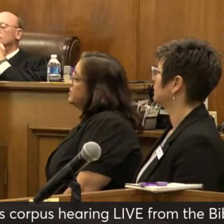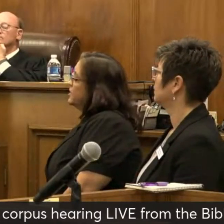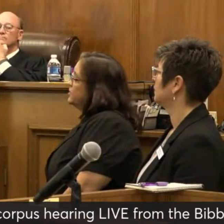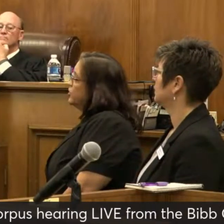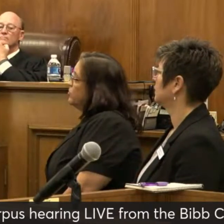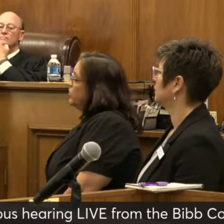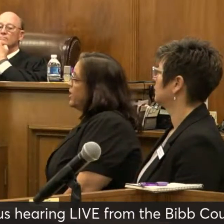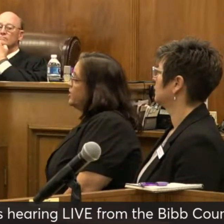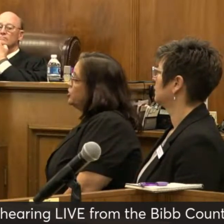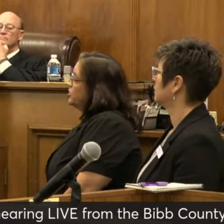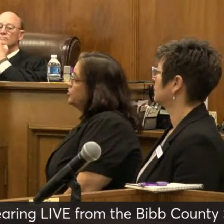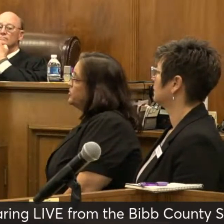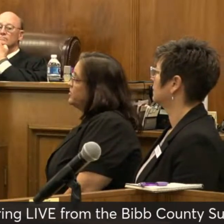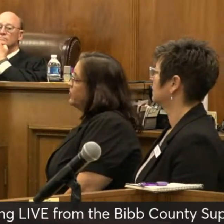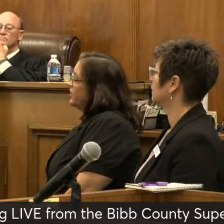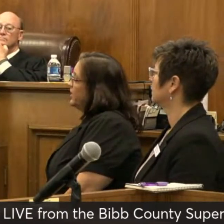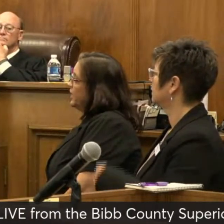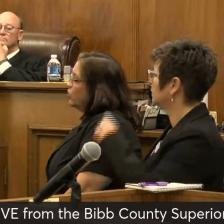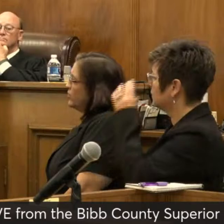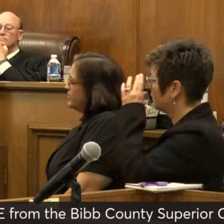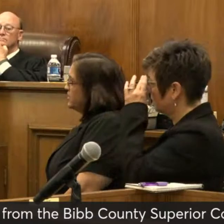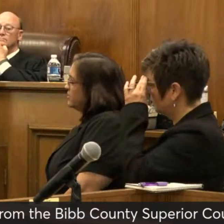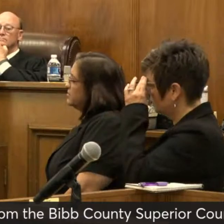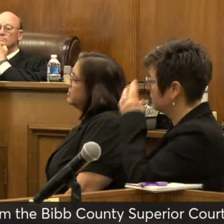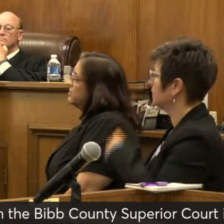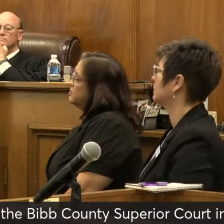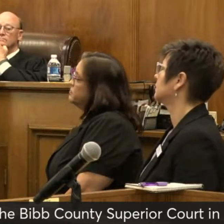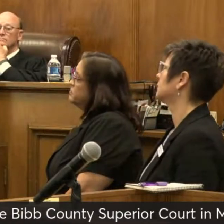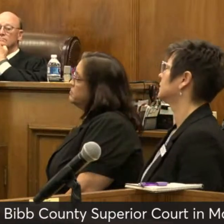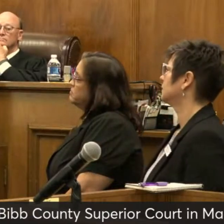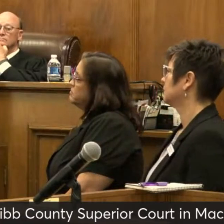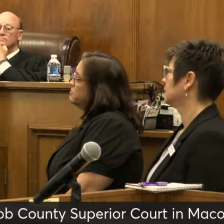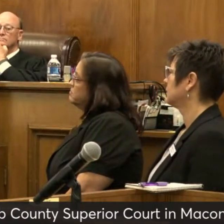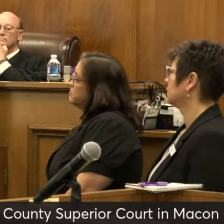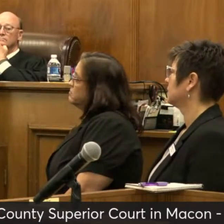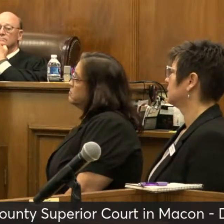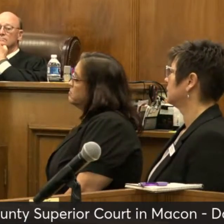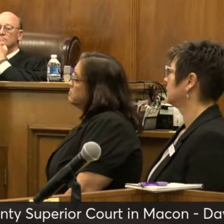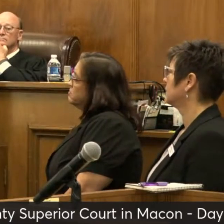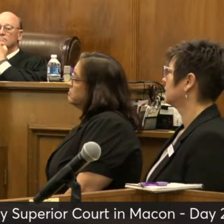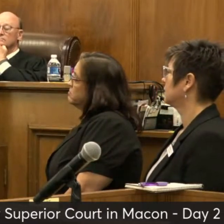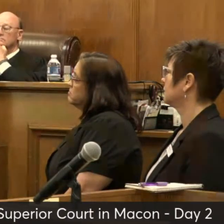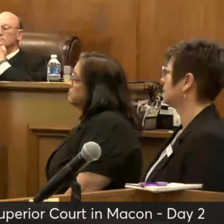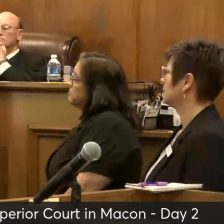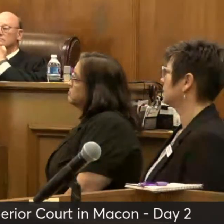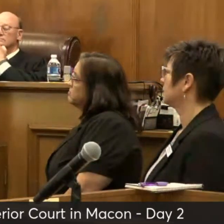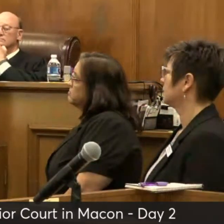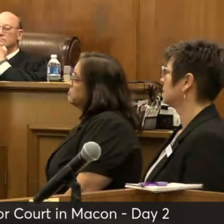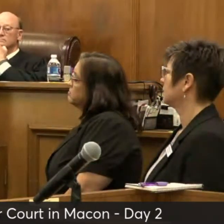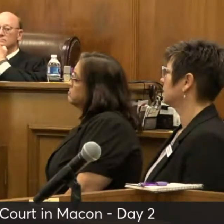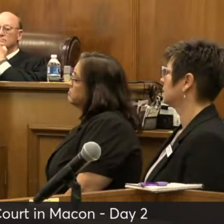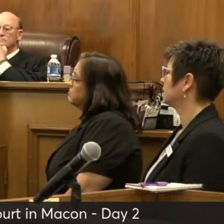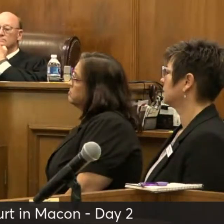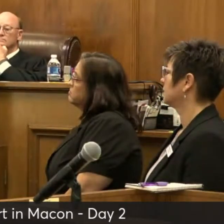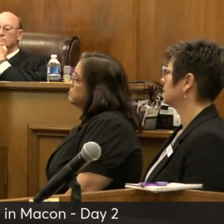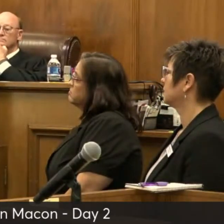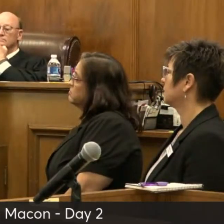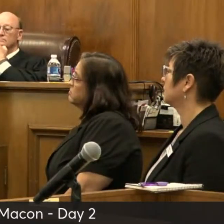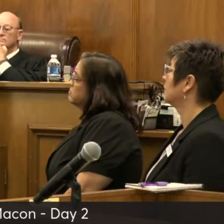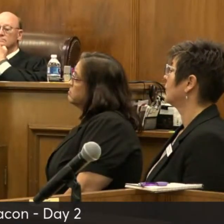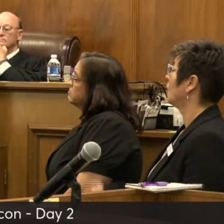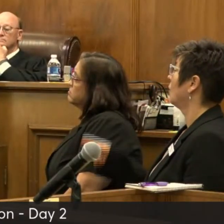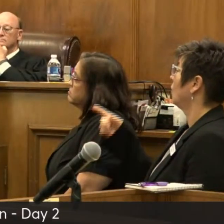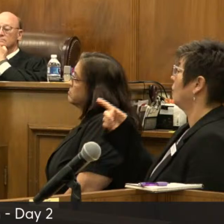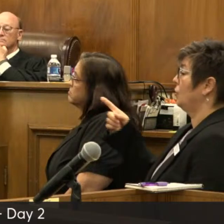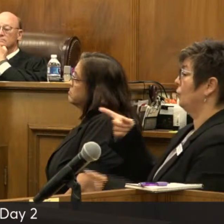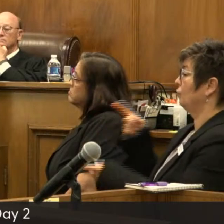He studies communication, specifically linguistics. And did you have an interview with Dr.